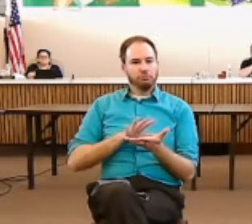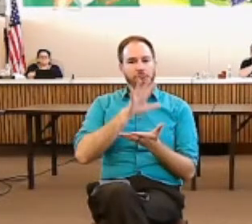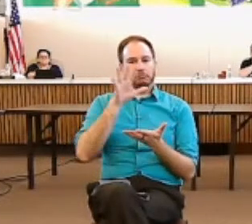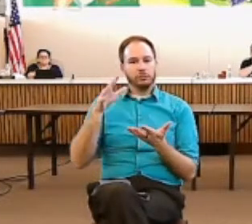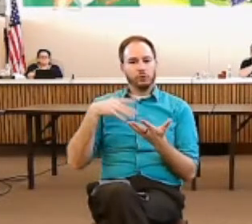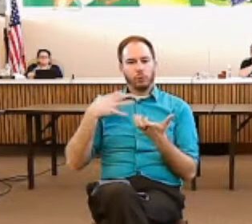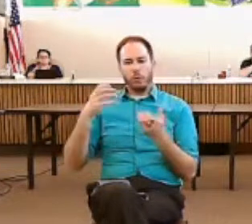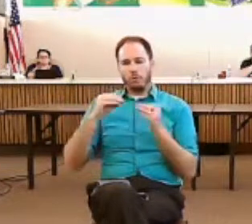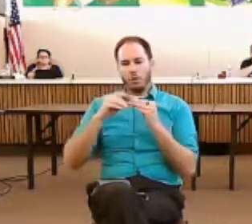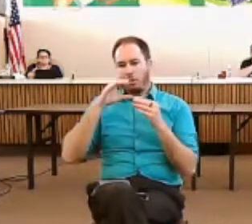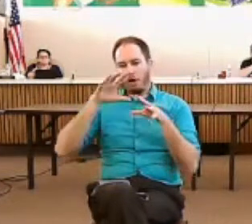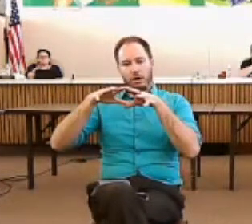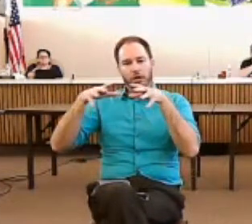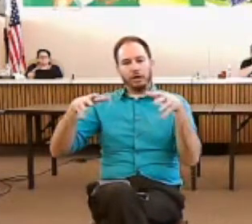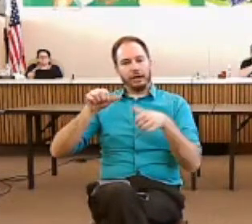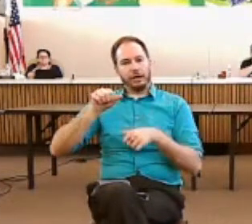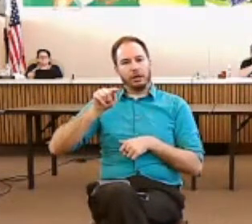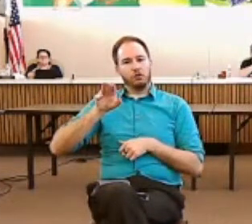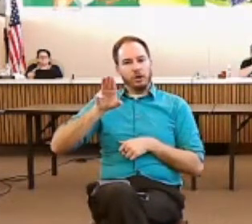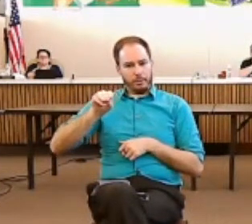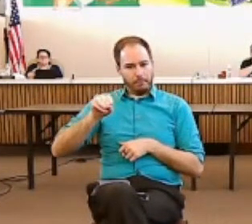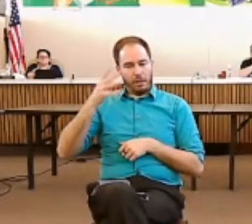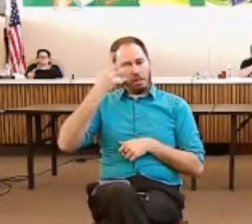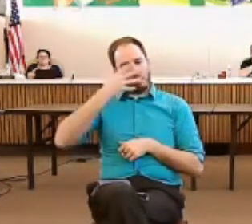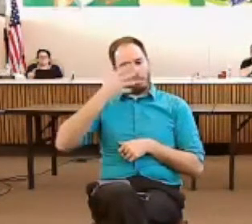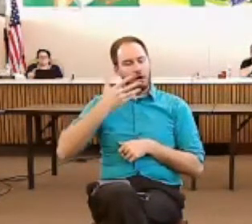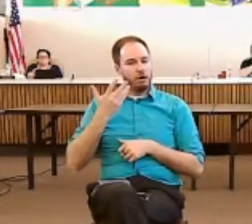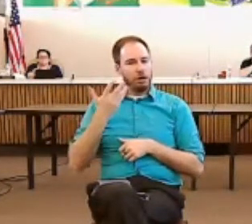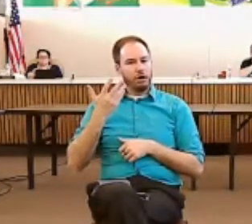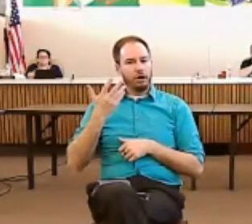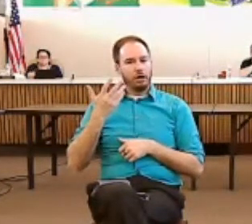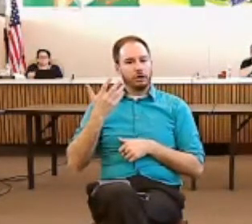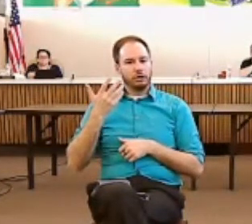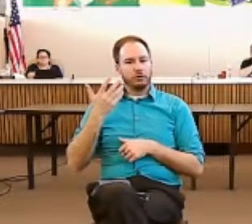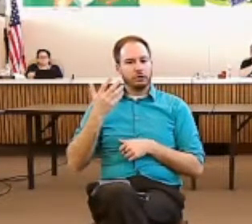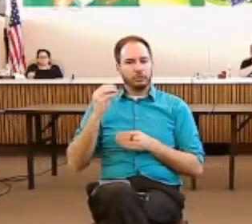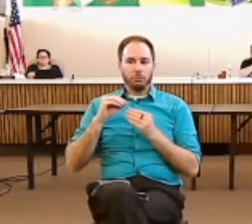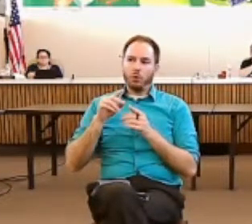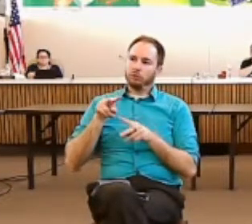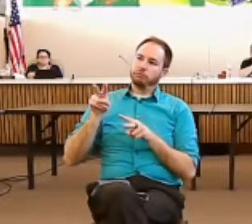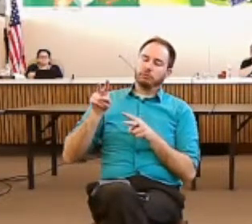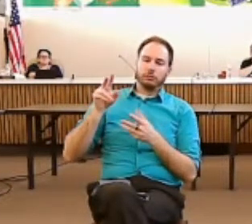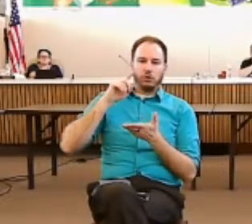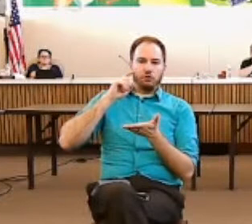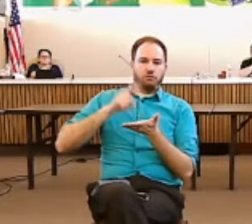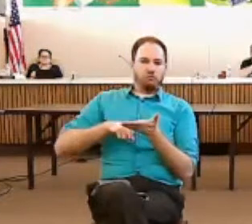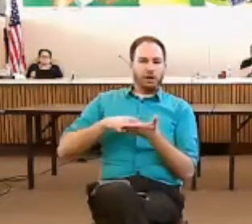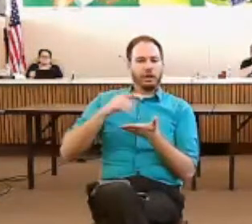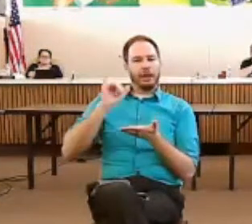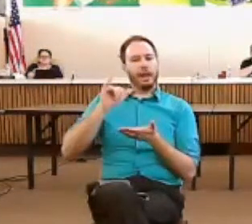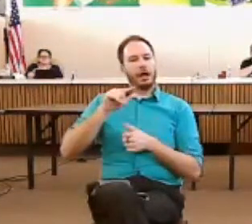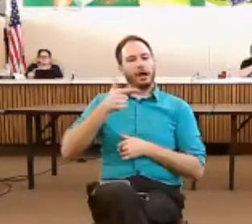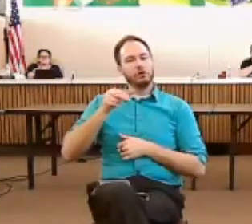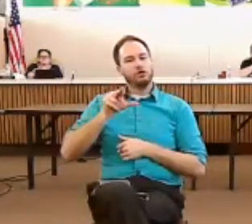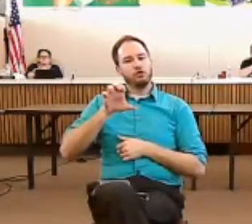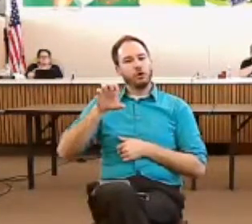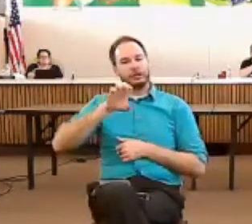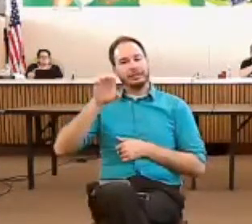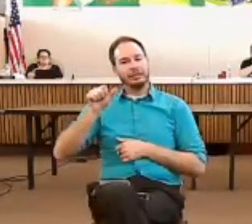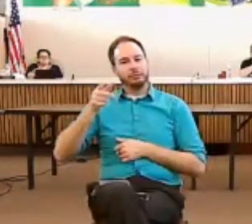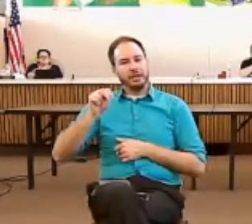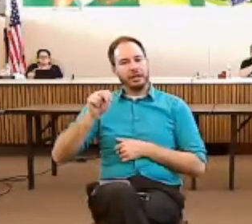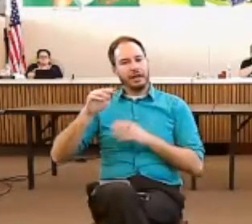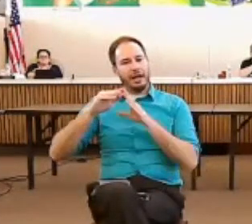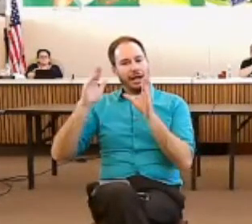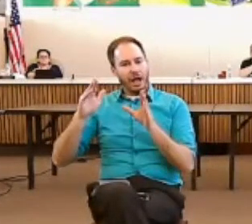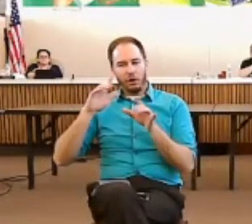we want more of an atrium type look that more akin to the George Eastman House type of